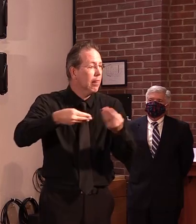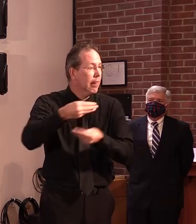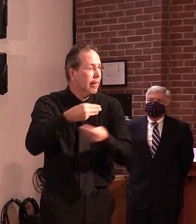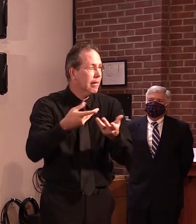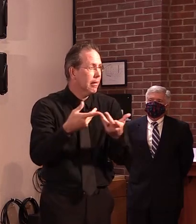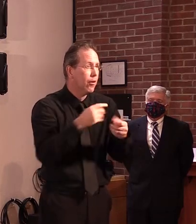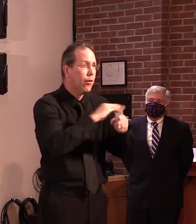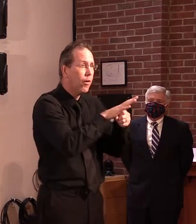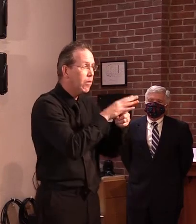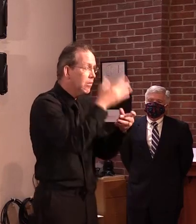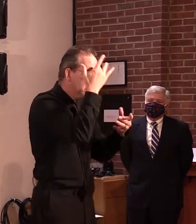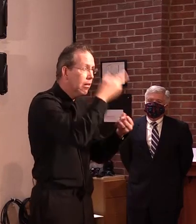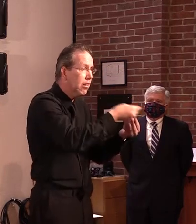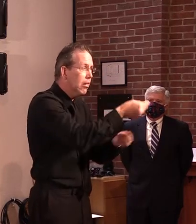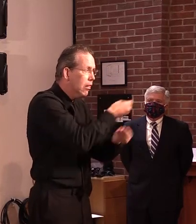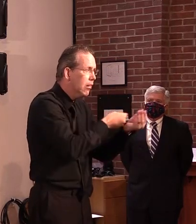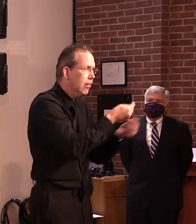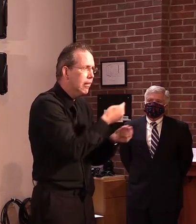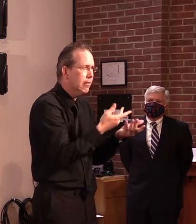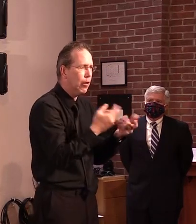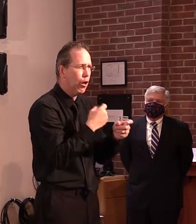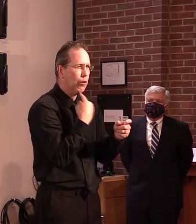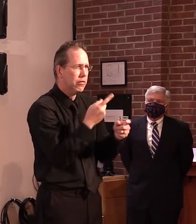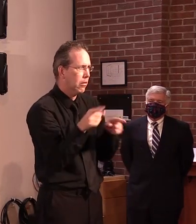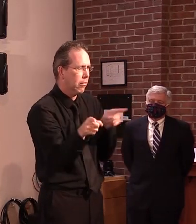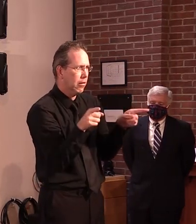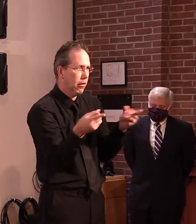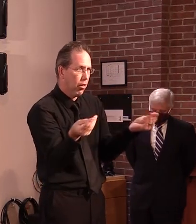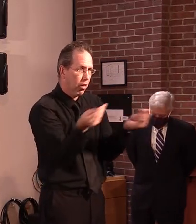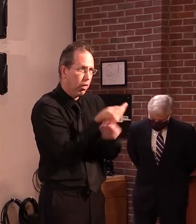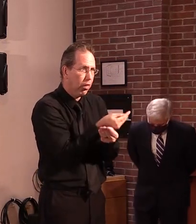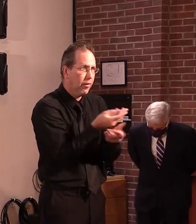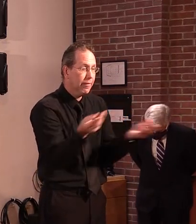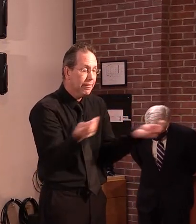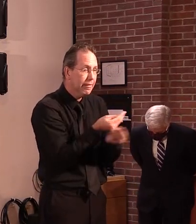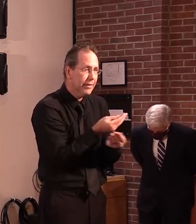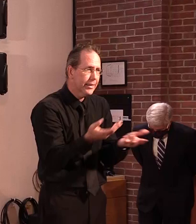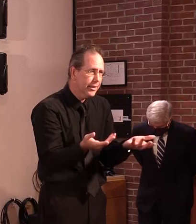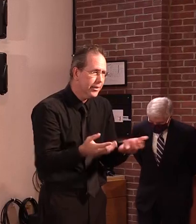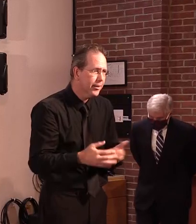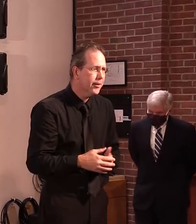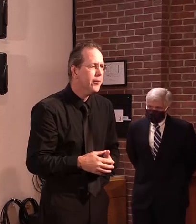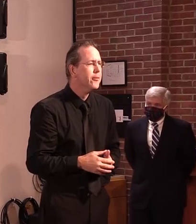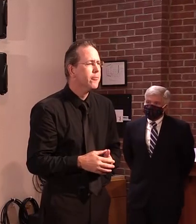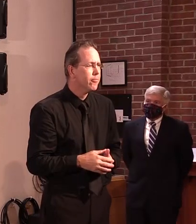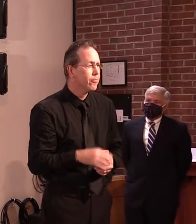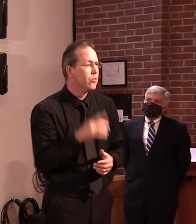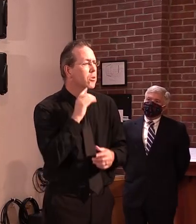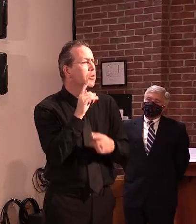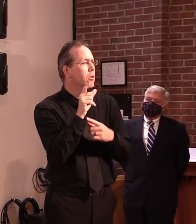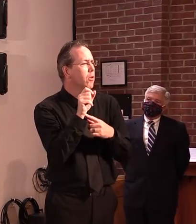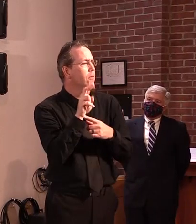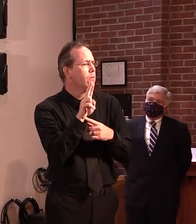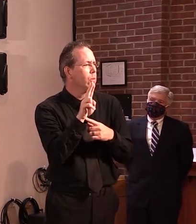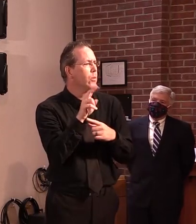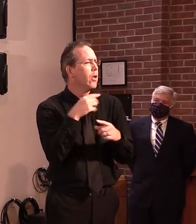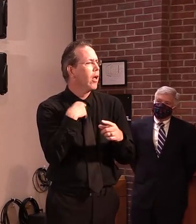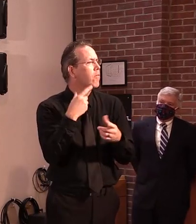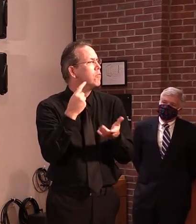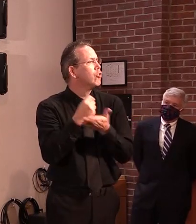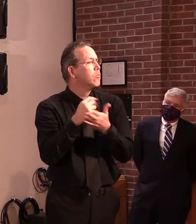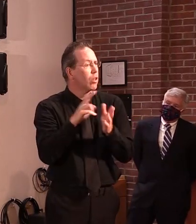very challenging. I would want people to know that there is a treatment for the flu,